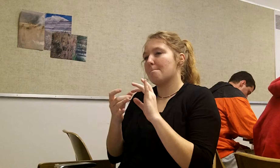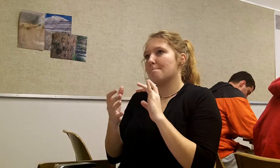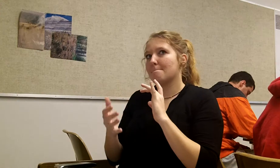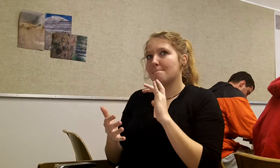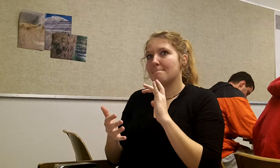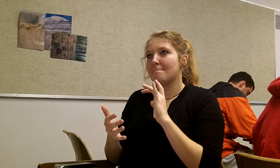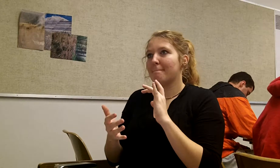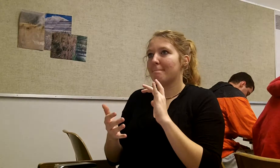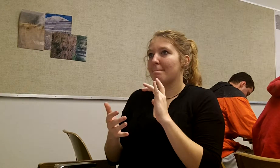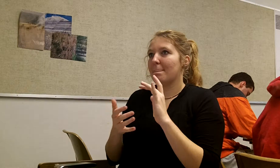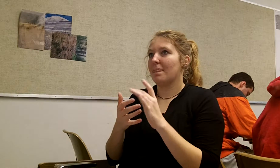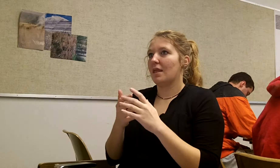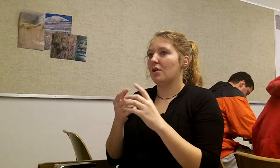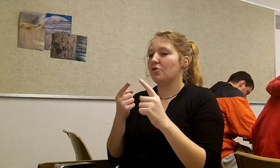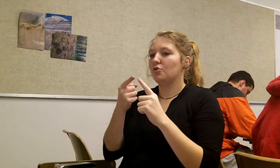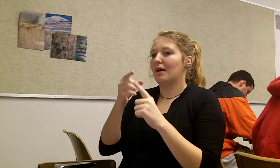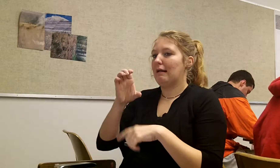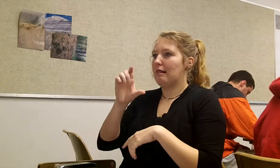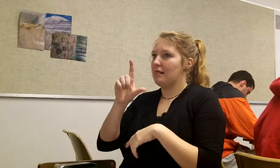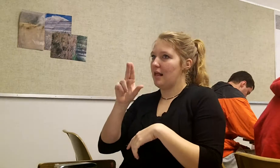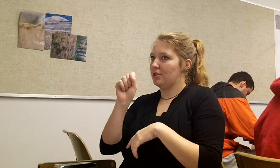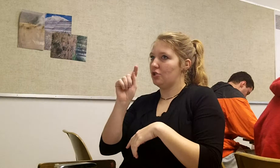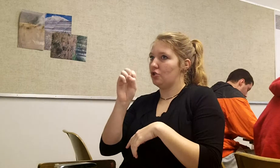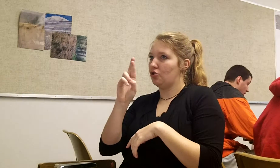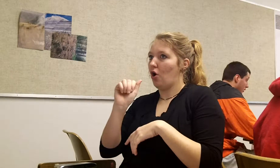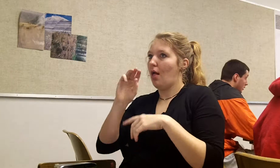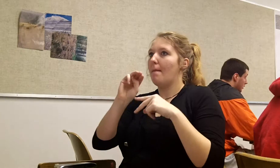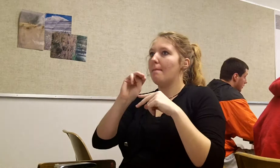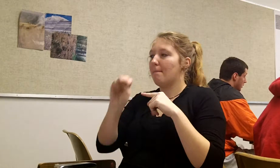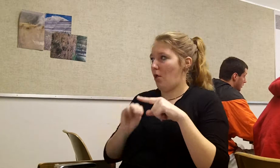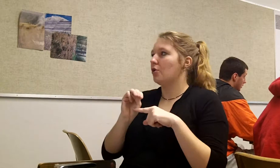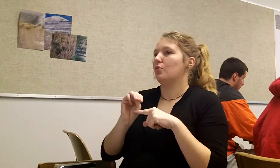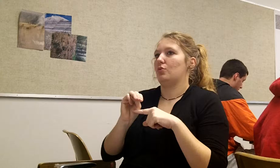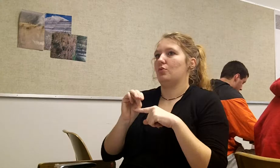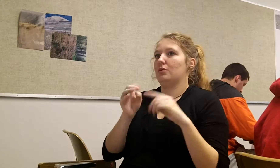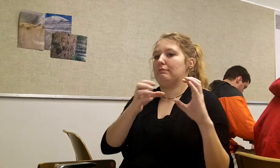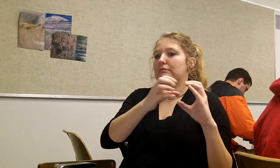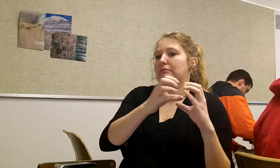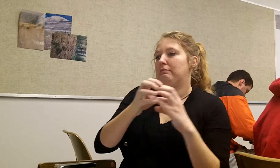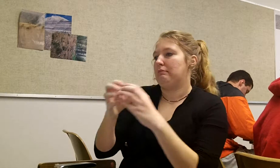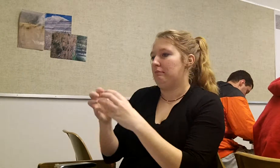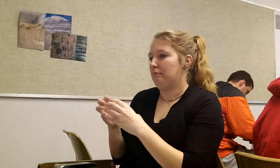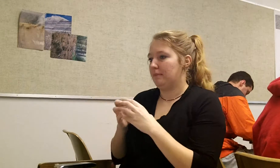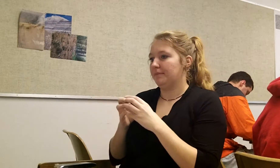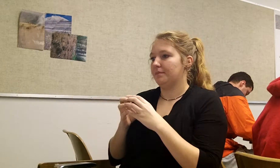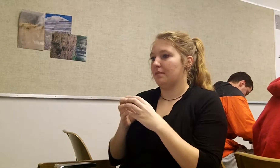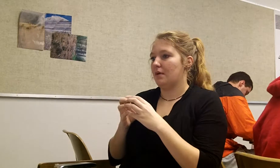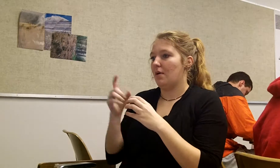to a cholesterol molecule for proper secretion and for proper movement out to its signal target. So